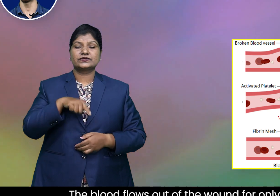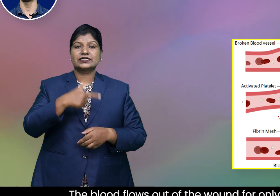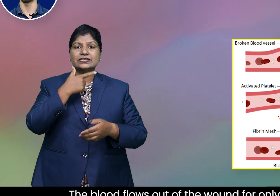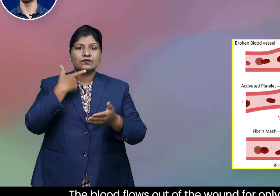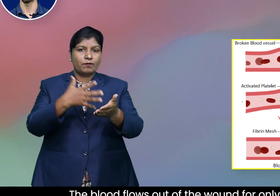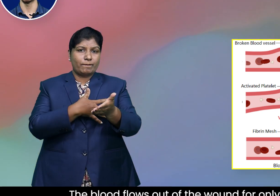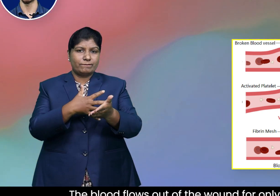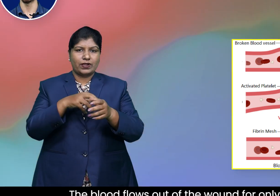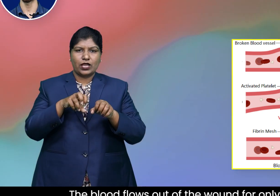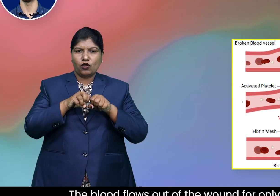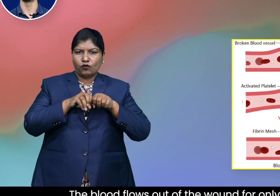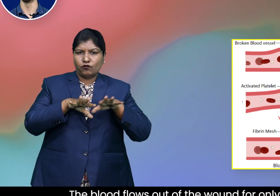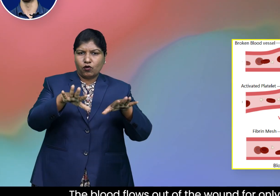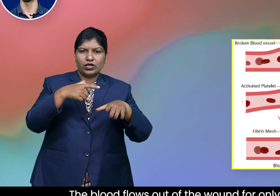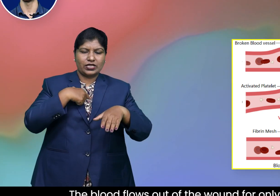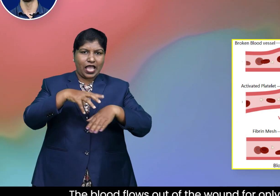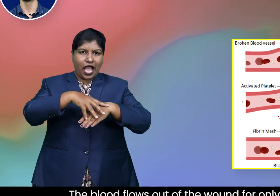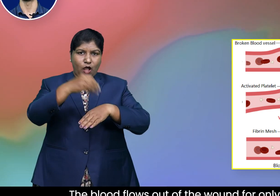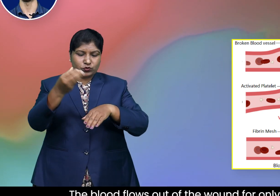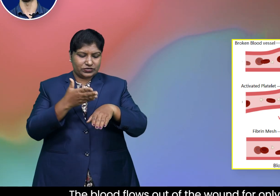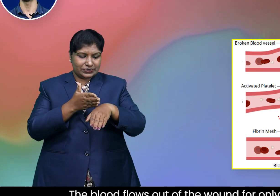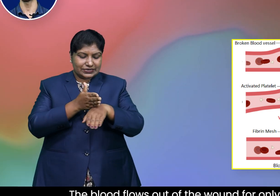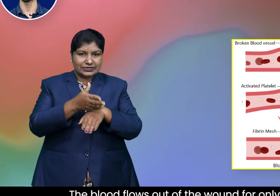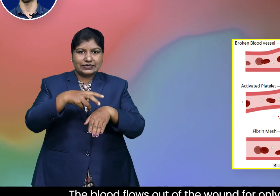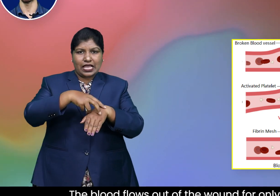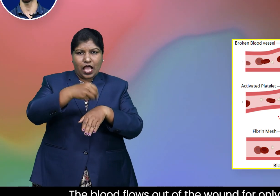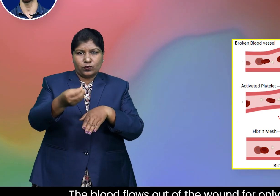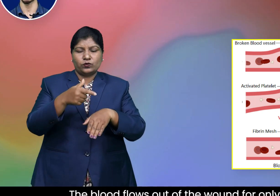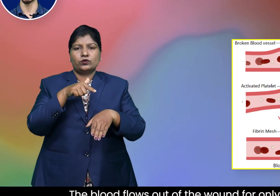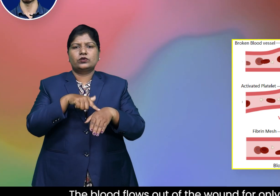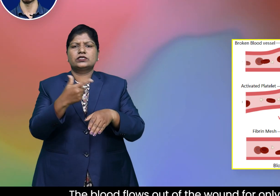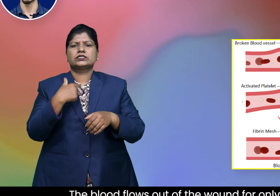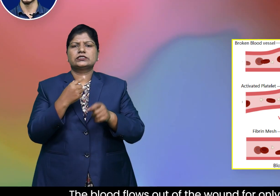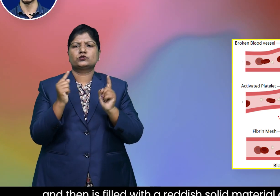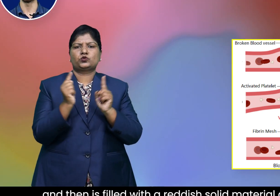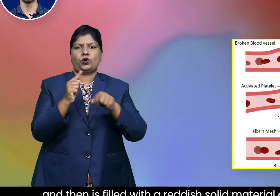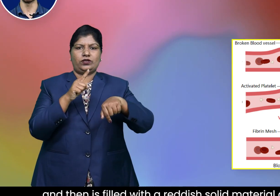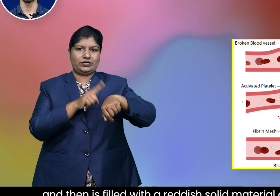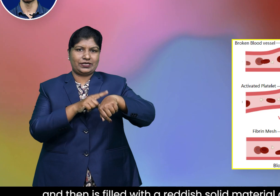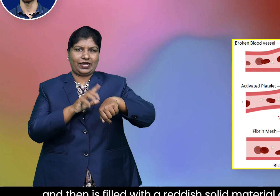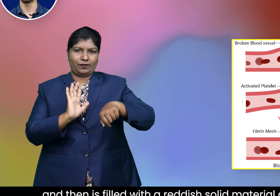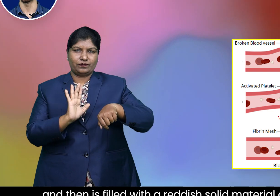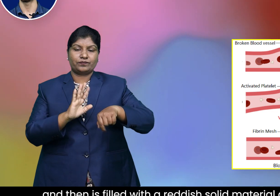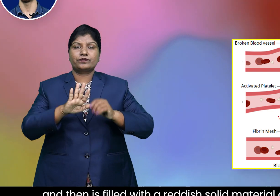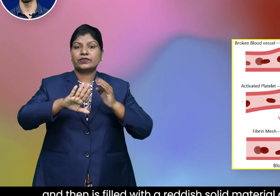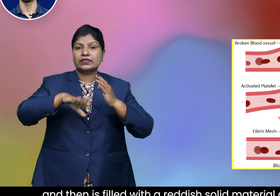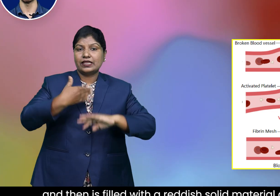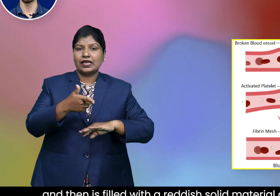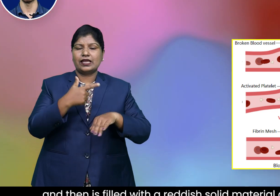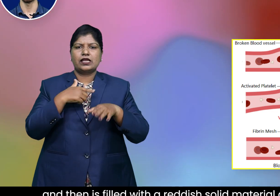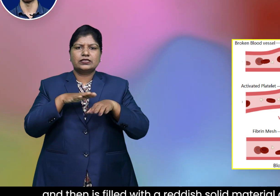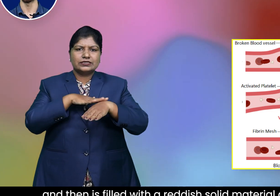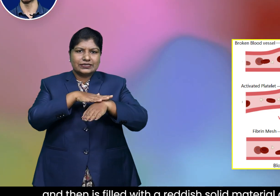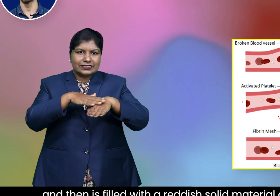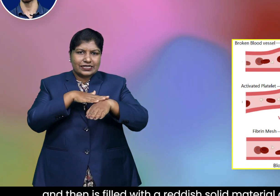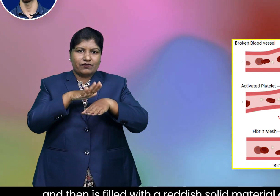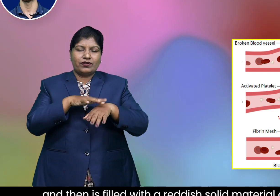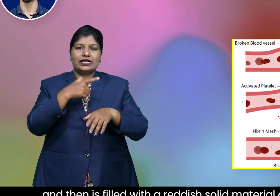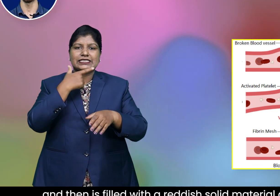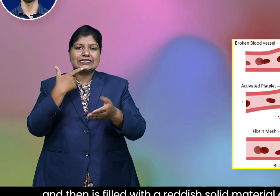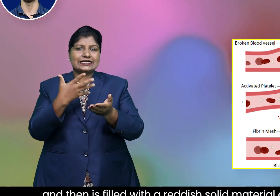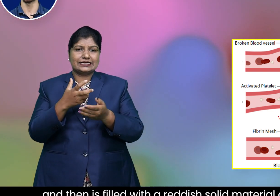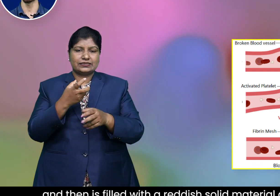The blood flows out of the wound for only a short time and then it is filled with a